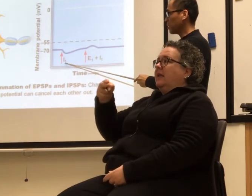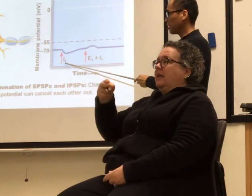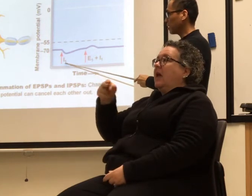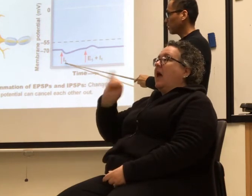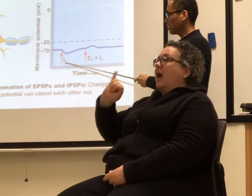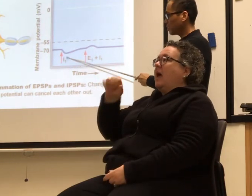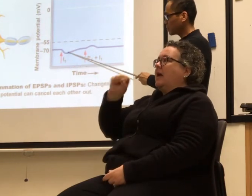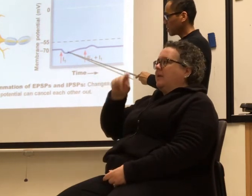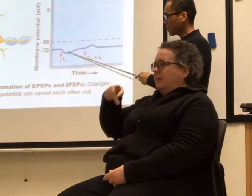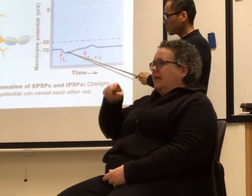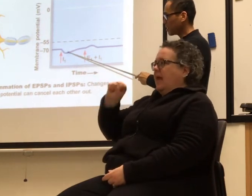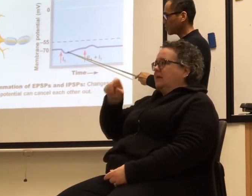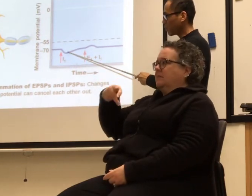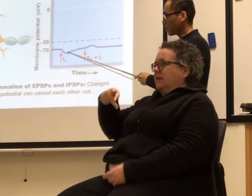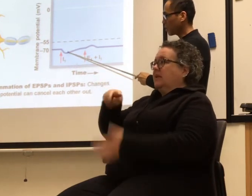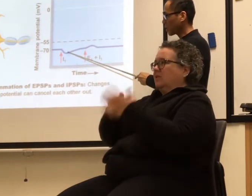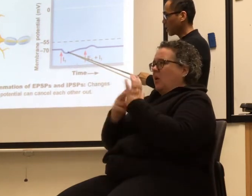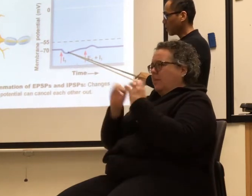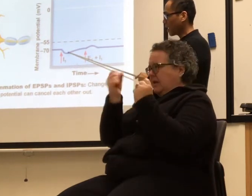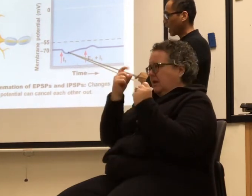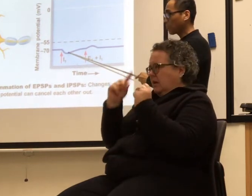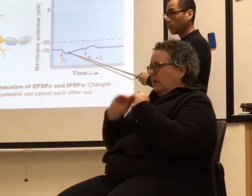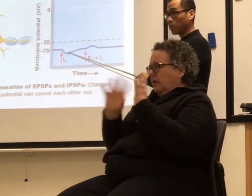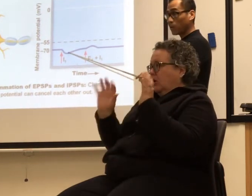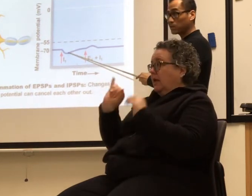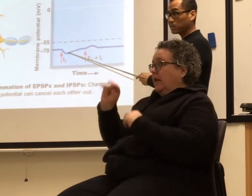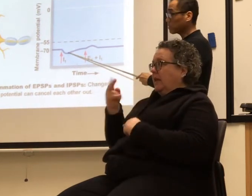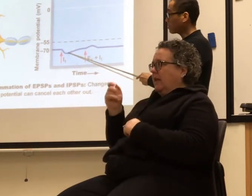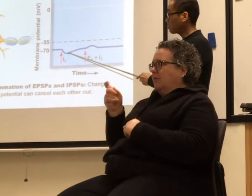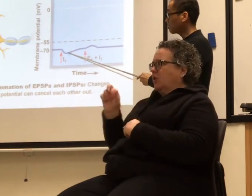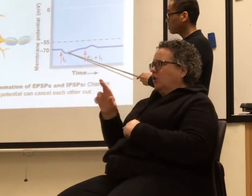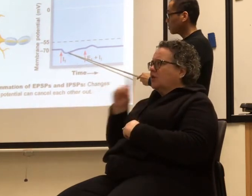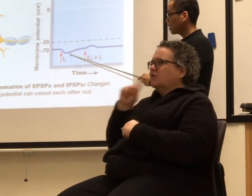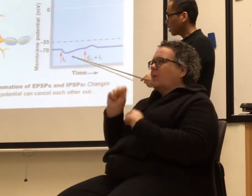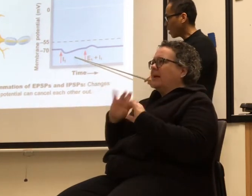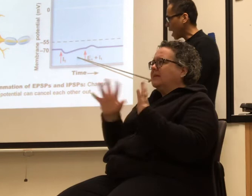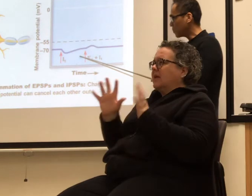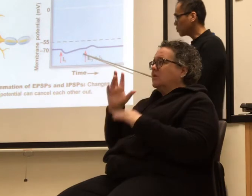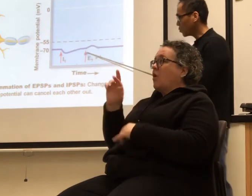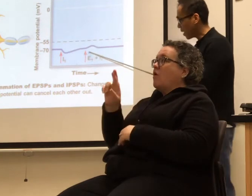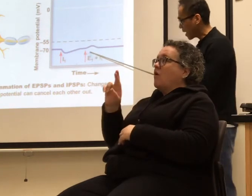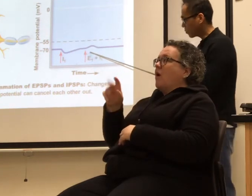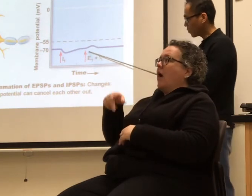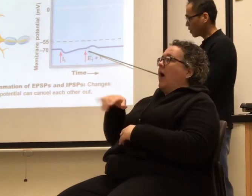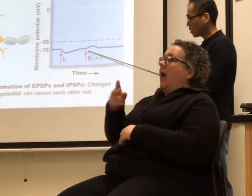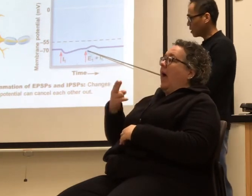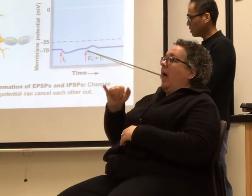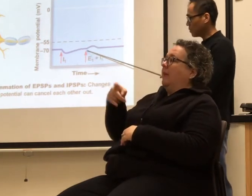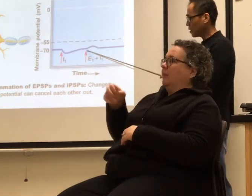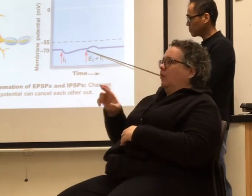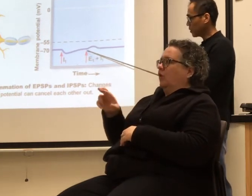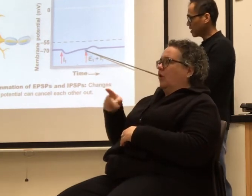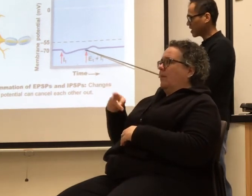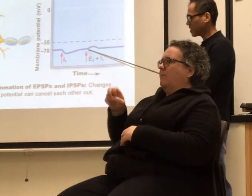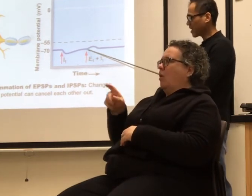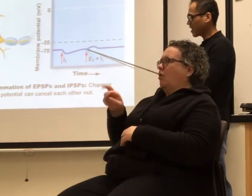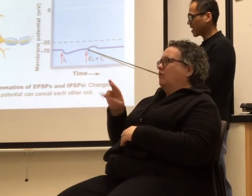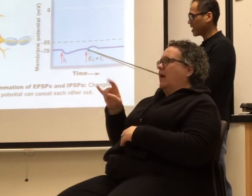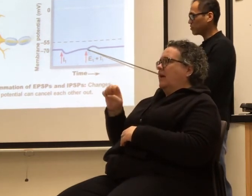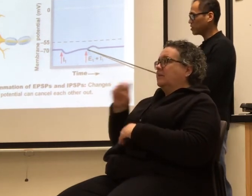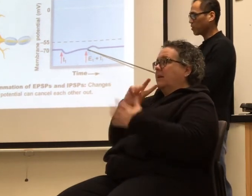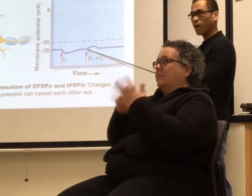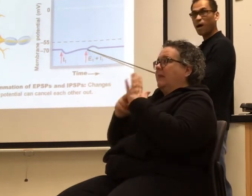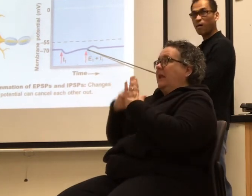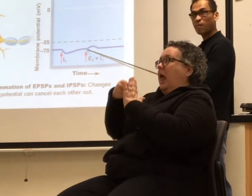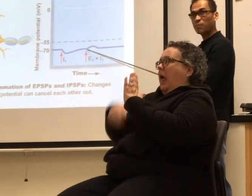IPSP. IPSP. So that makes sense why it kind of like hyperpolarizes a little. What happens when you add it with the EPSP? It's like they kind